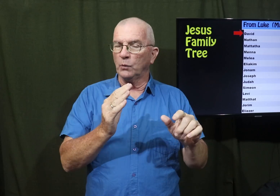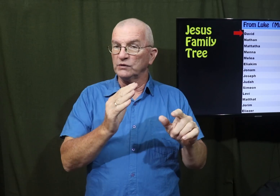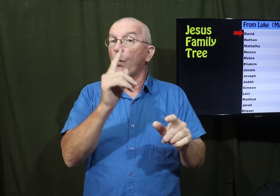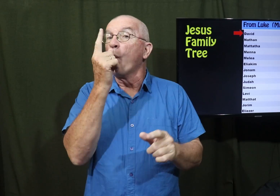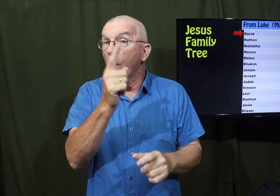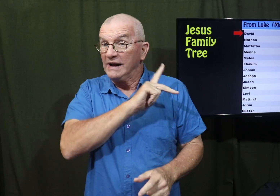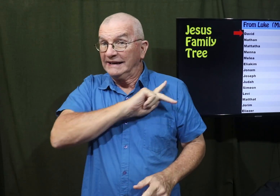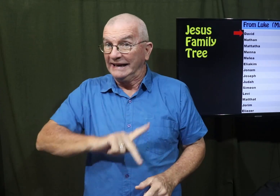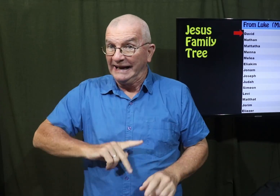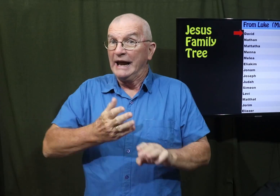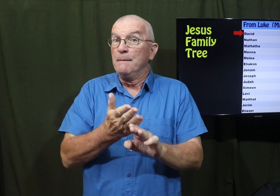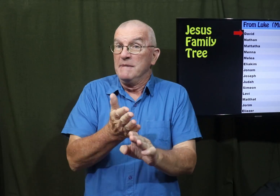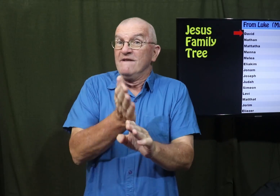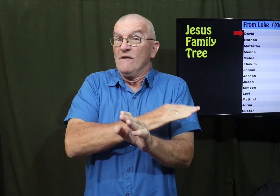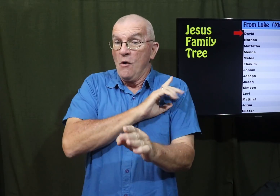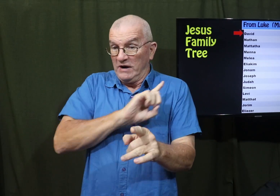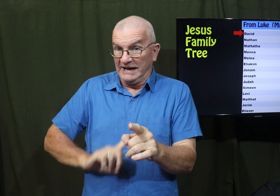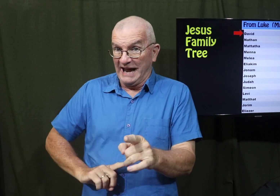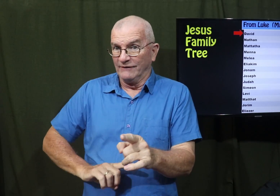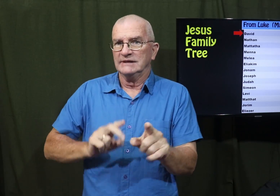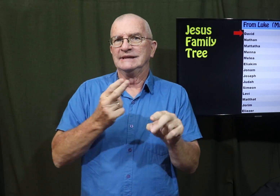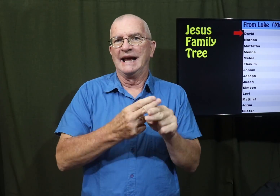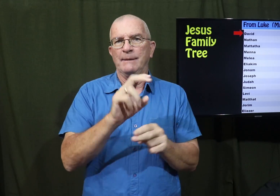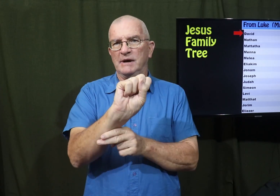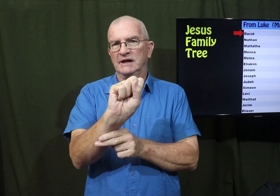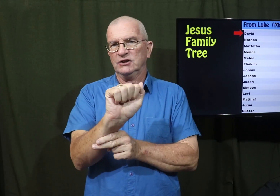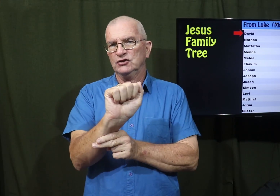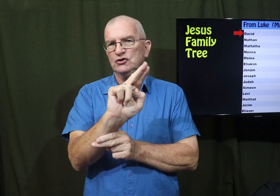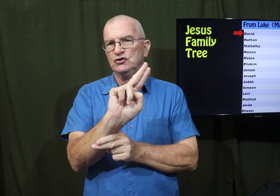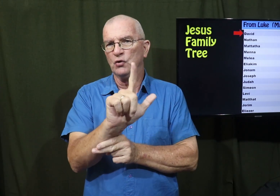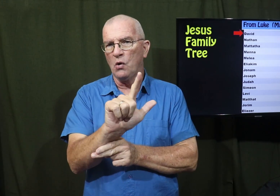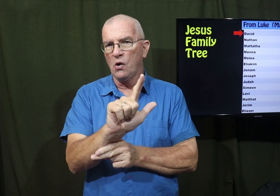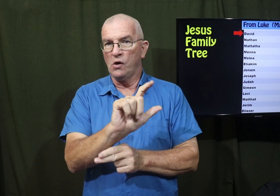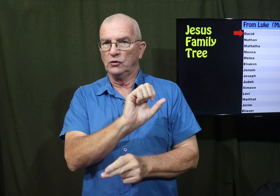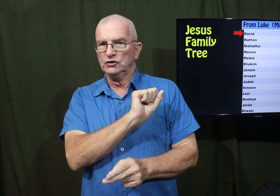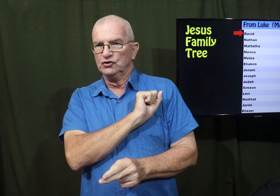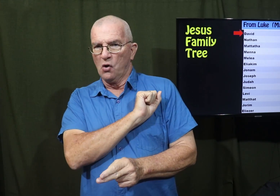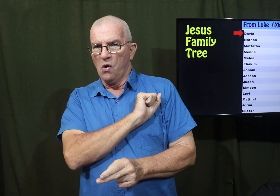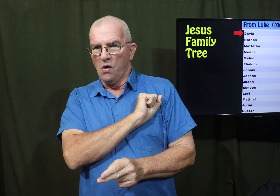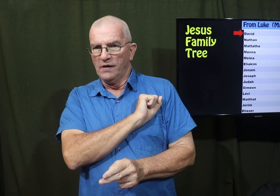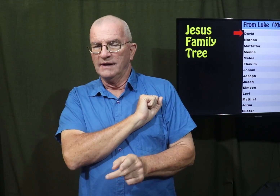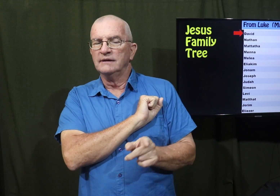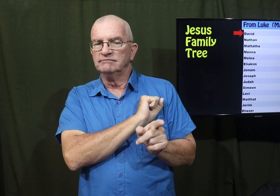I know there was one king before David named Saul